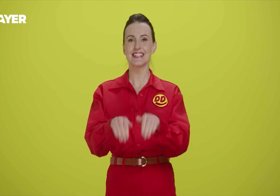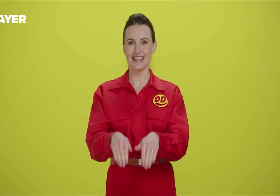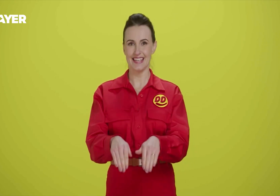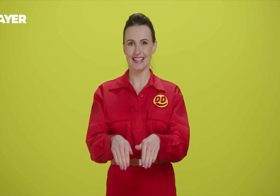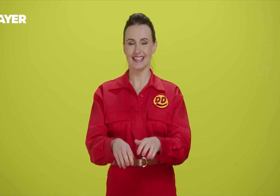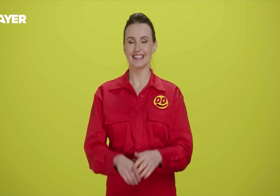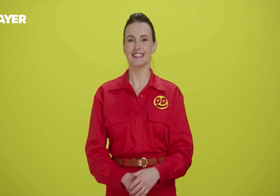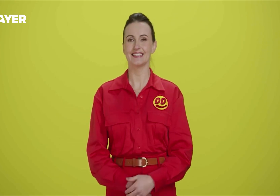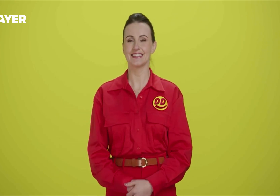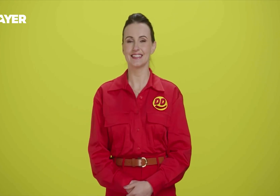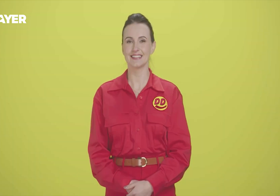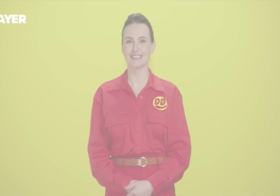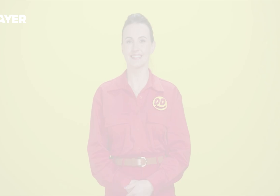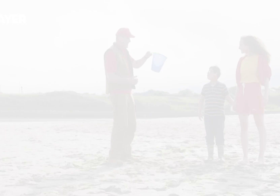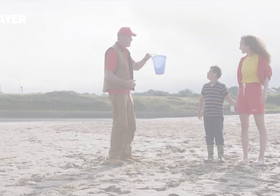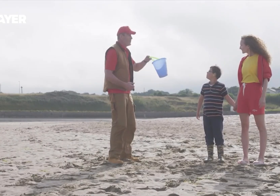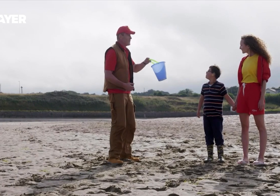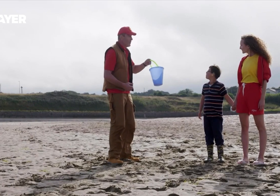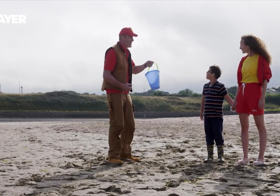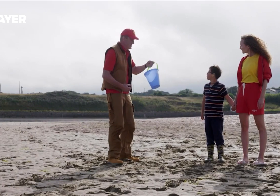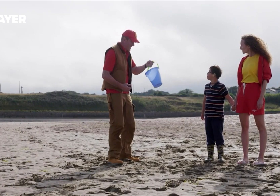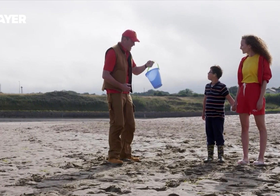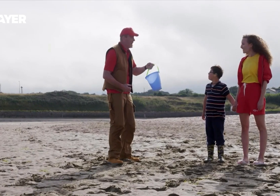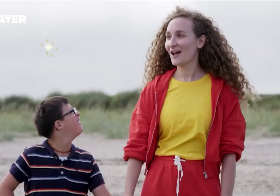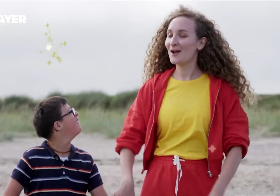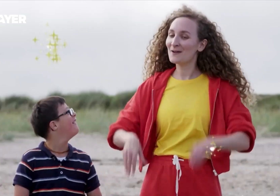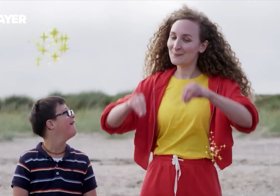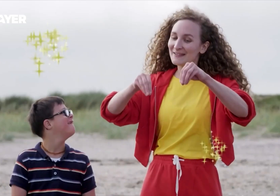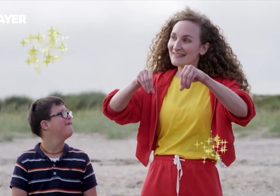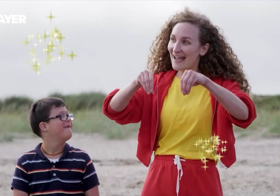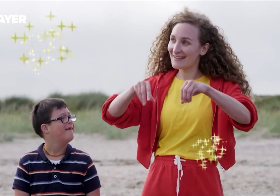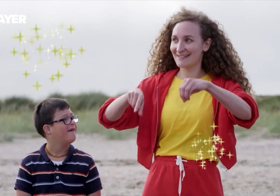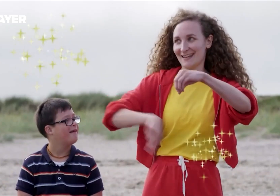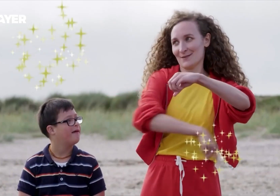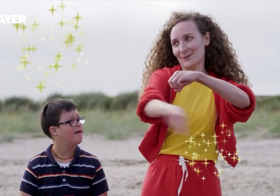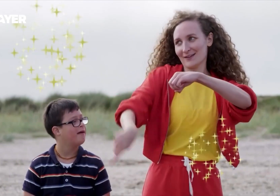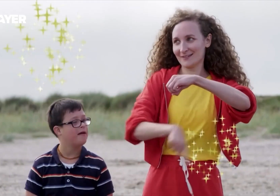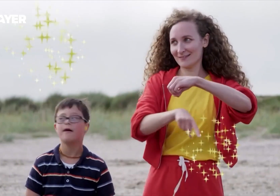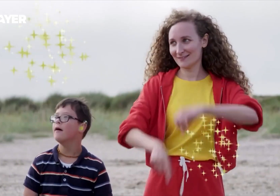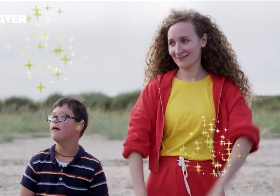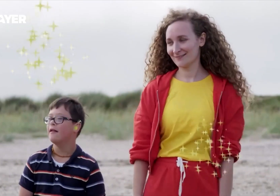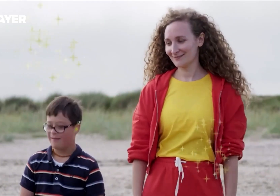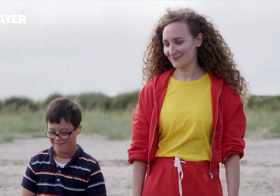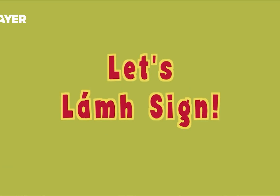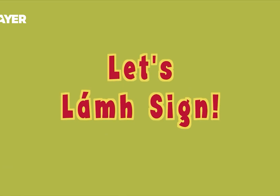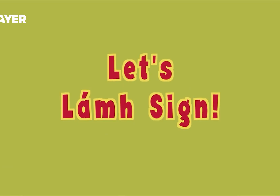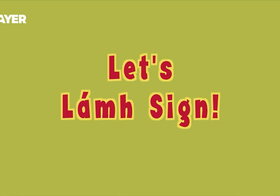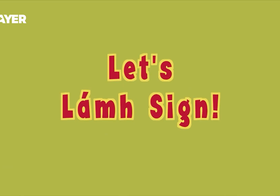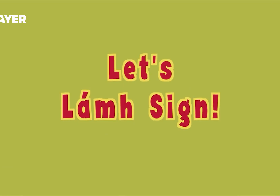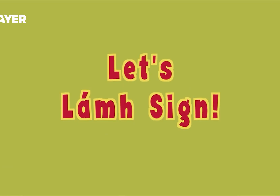C. What do you do with the bucket? I want to put sand in the bucket. Let's